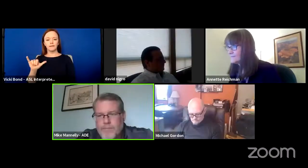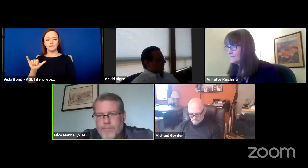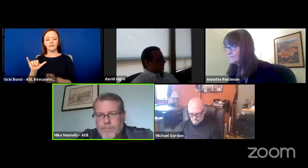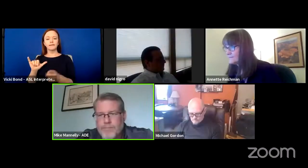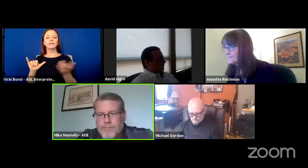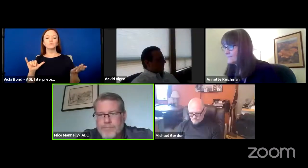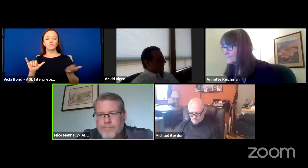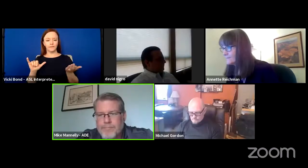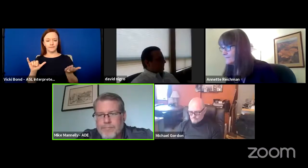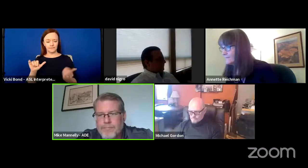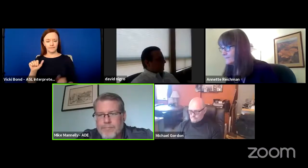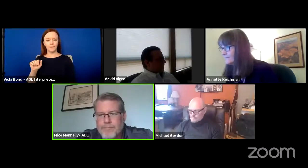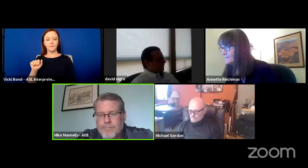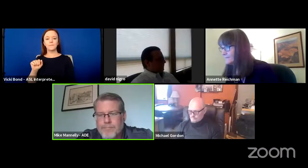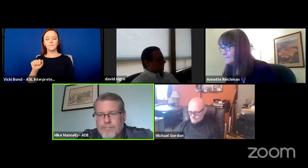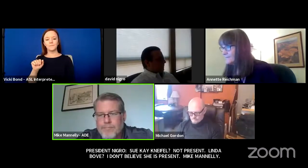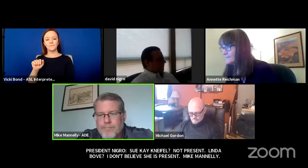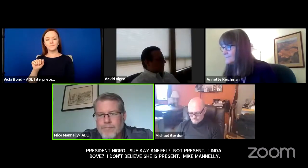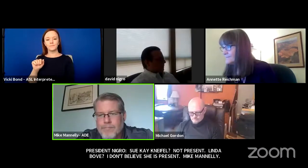Present.